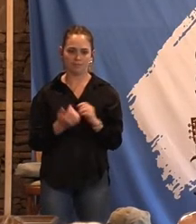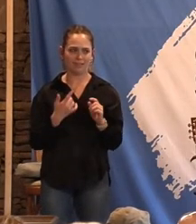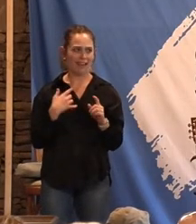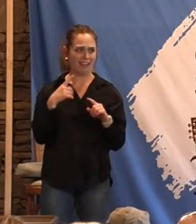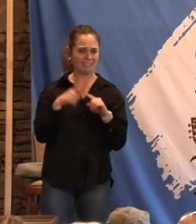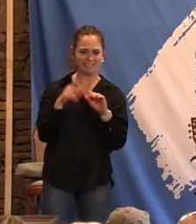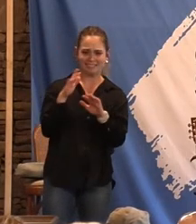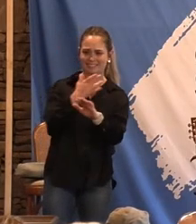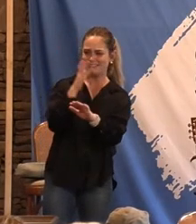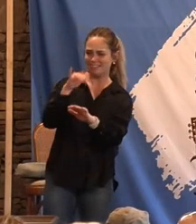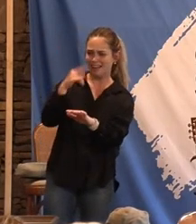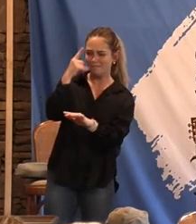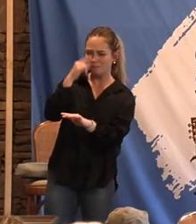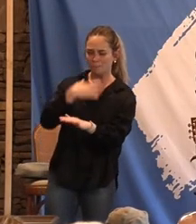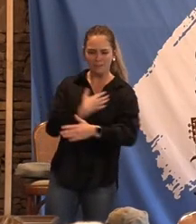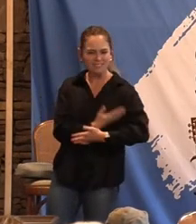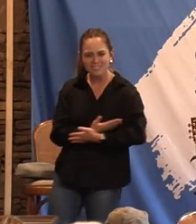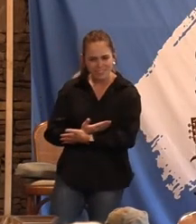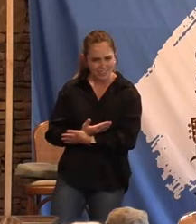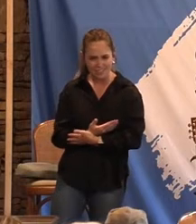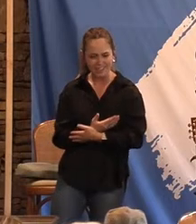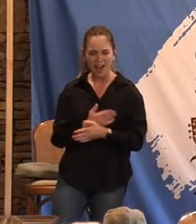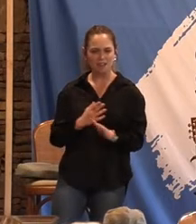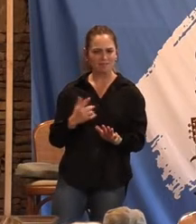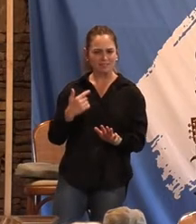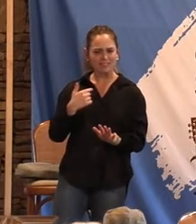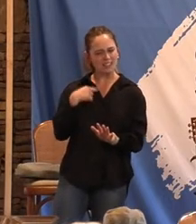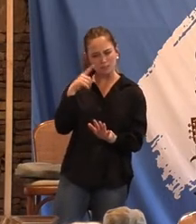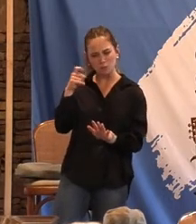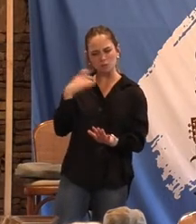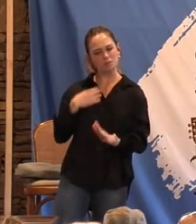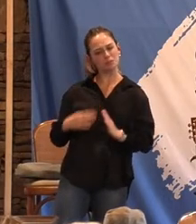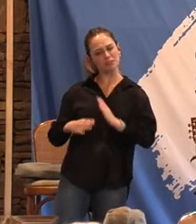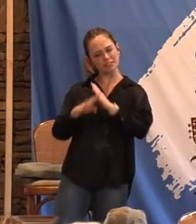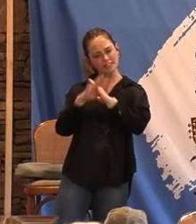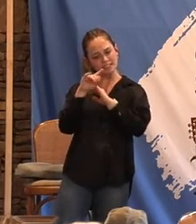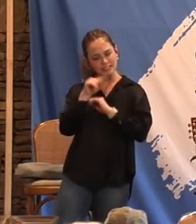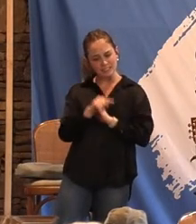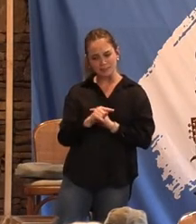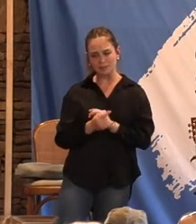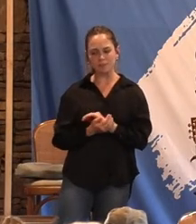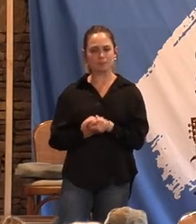can't sing that to my child. I mean, I'm supposed to be protecting them.